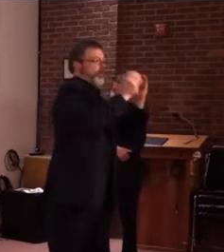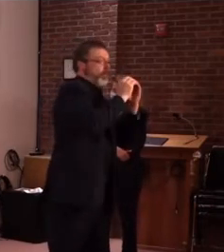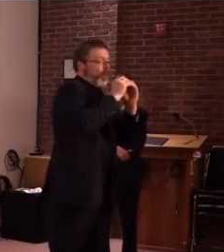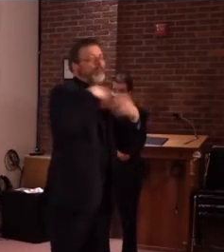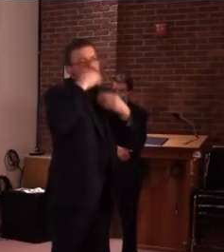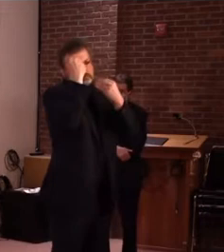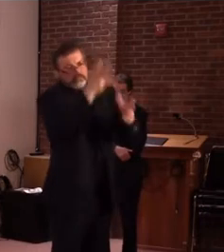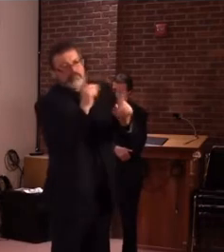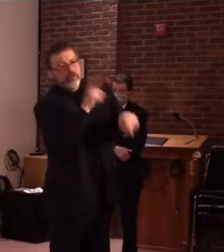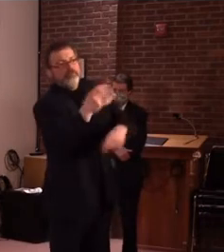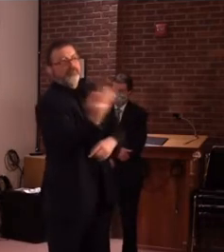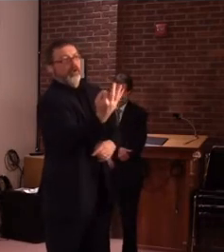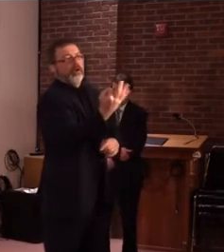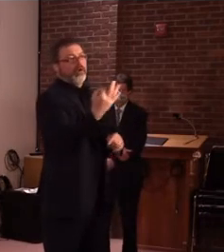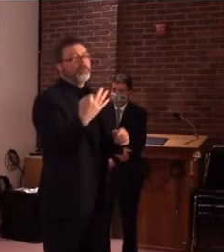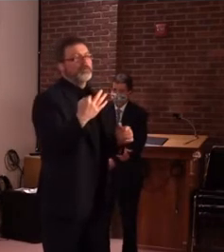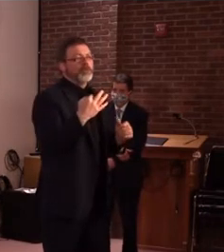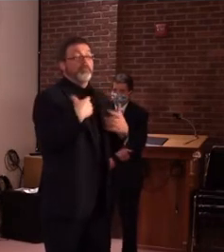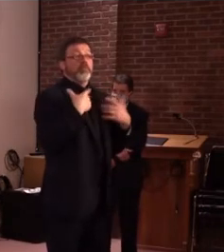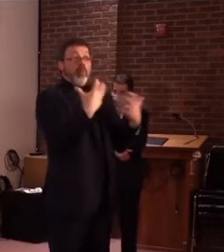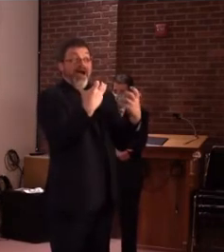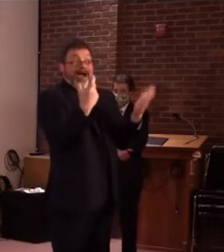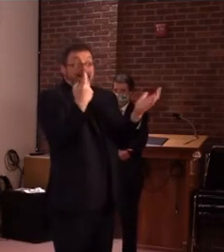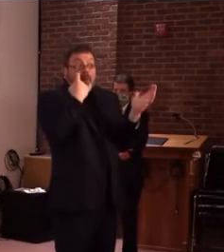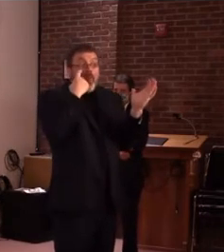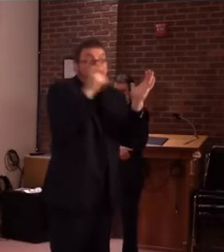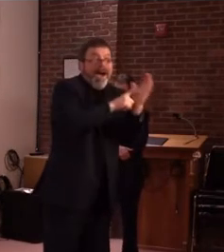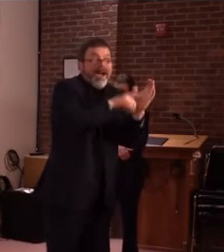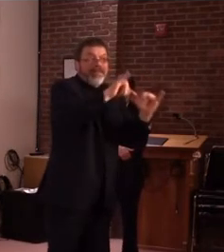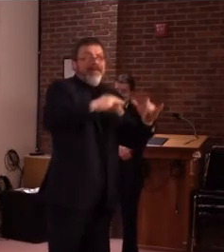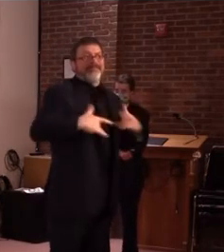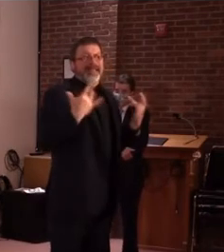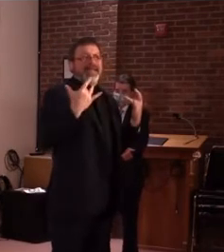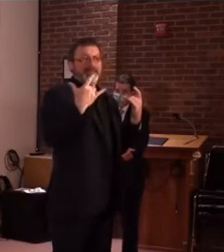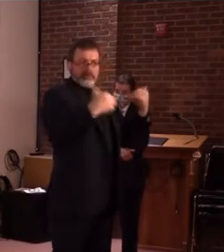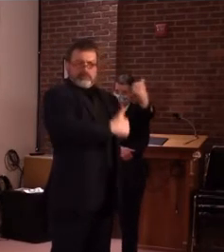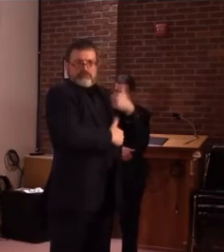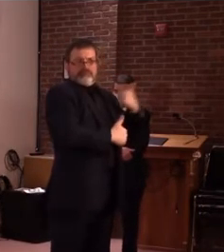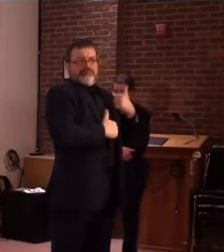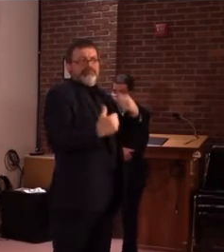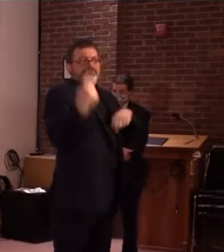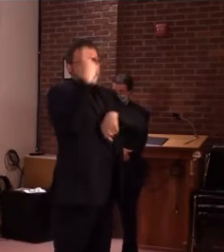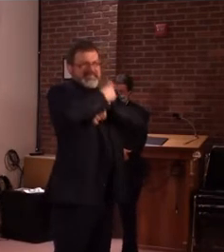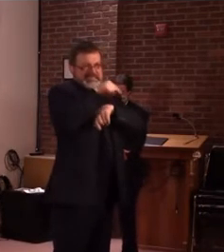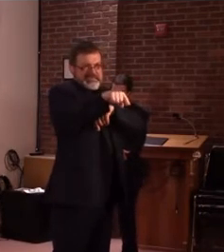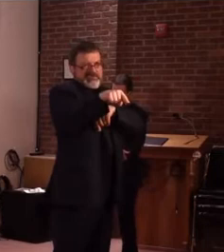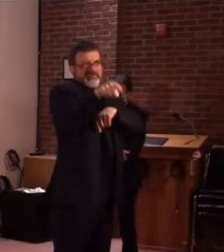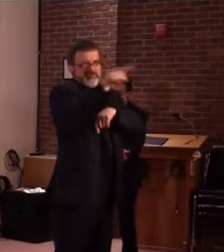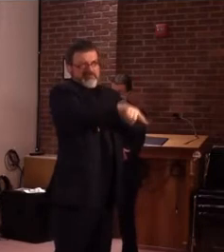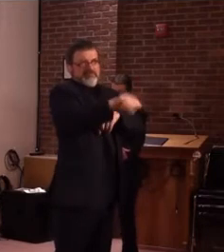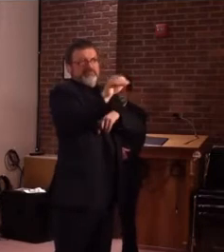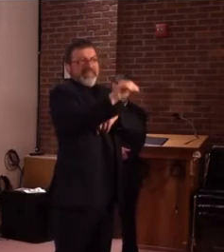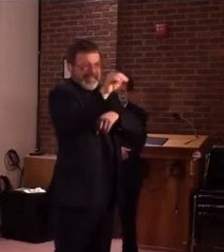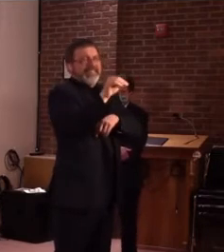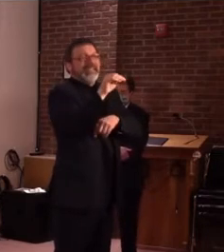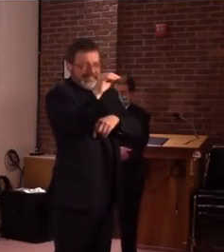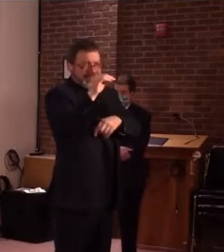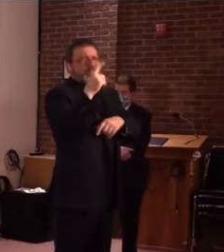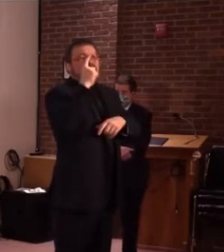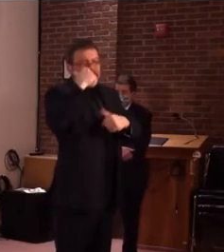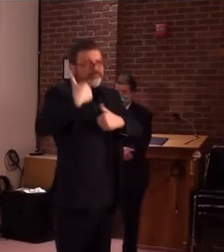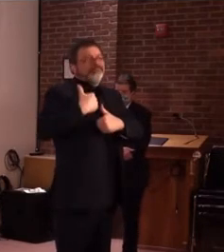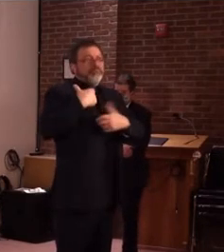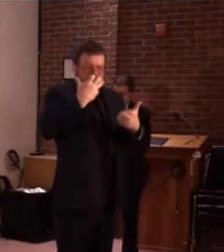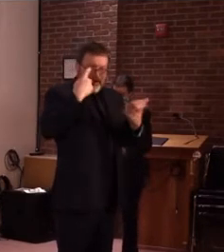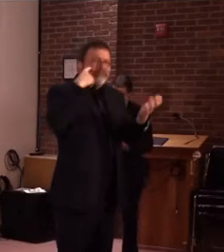recognize those who have fallen, and I think with Memorial Day coming up, it's important to do so. We just have to do it in a